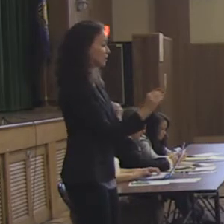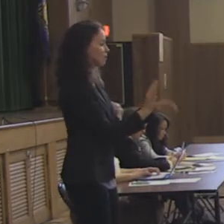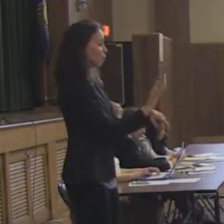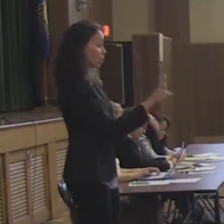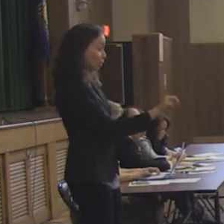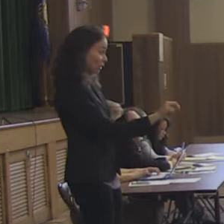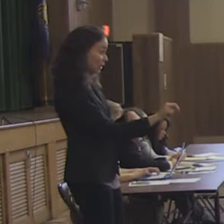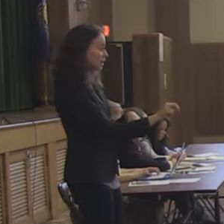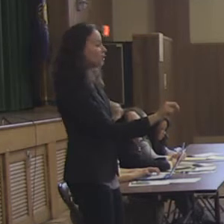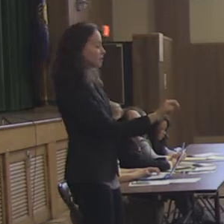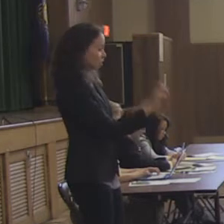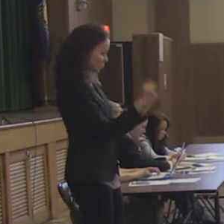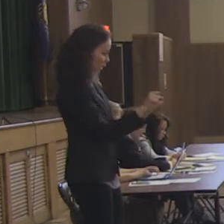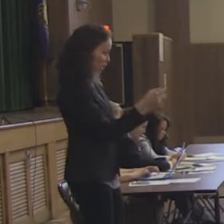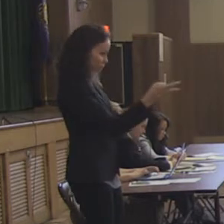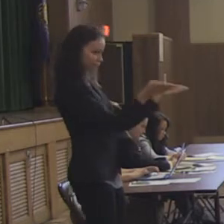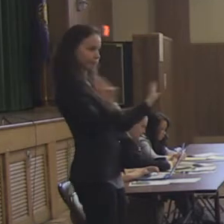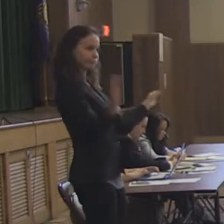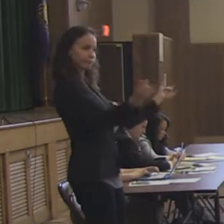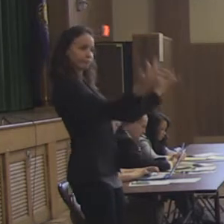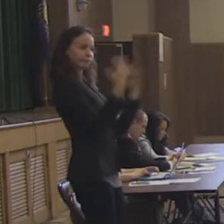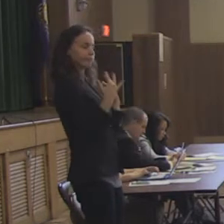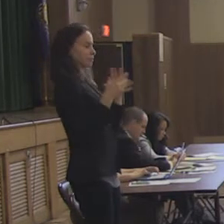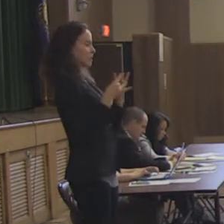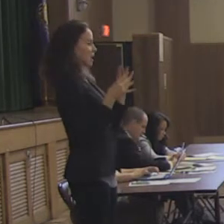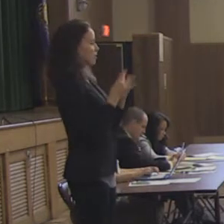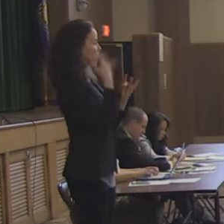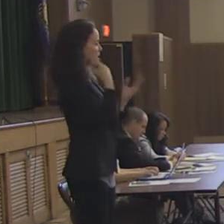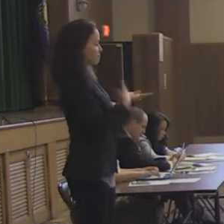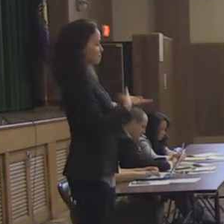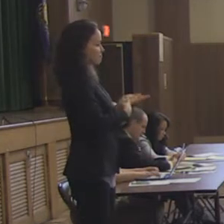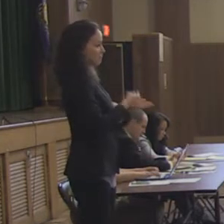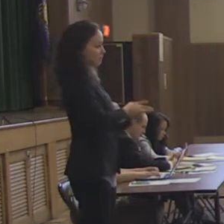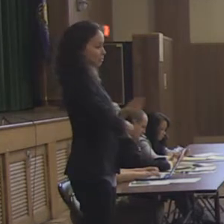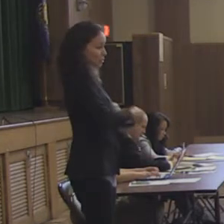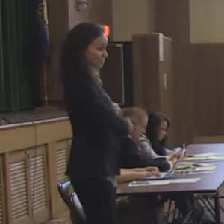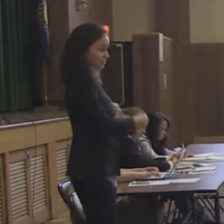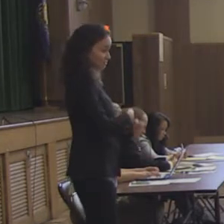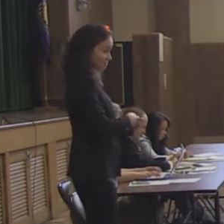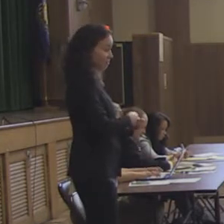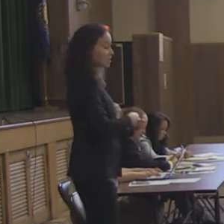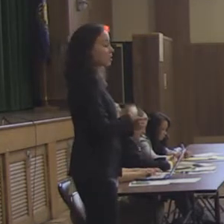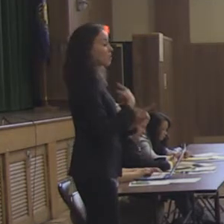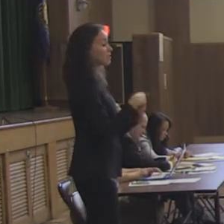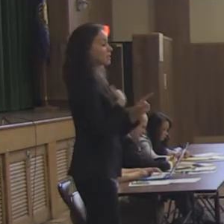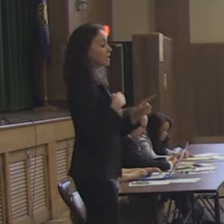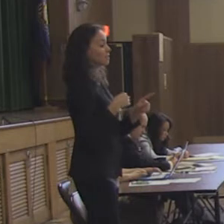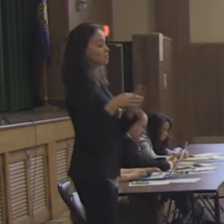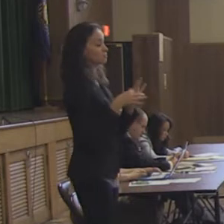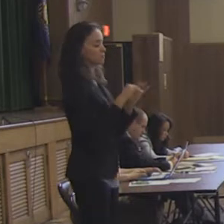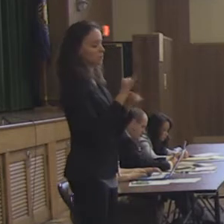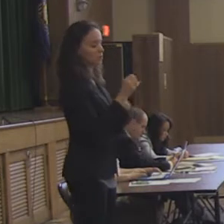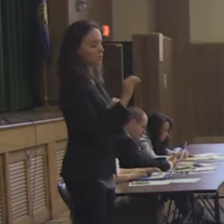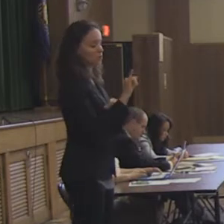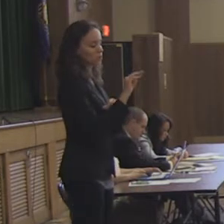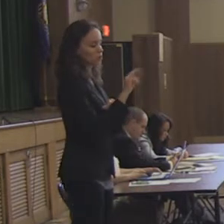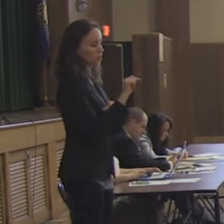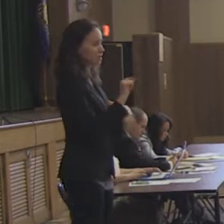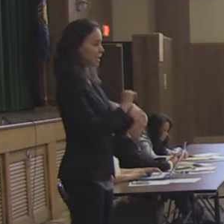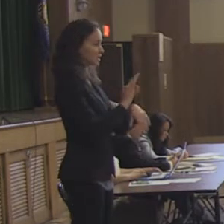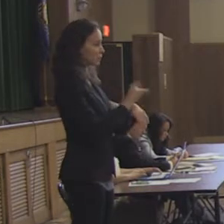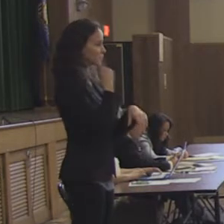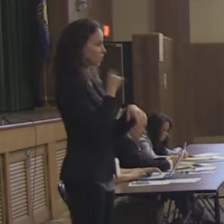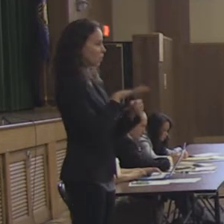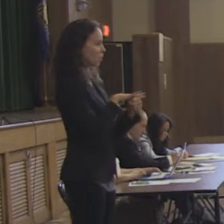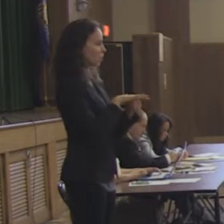is a public comment because we're starting on the budget process. And there is also the Joint Task Force on the Local